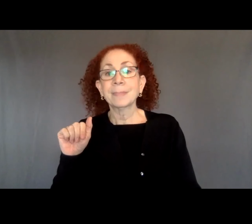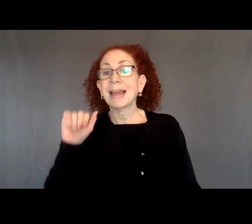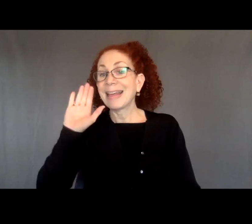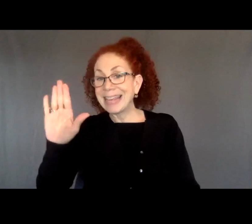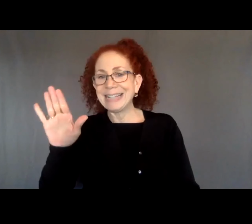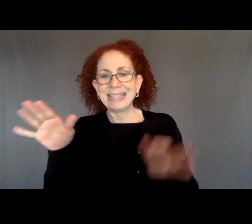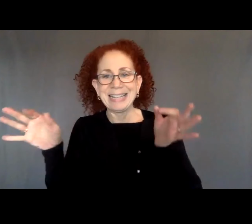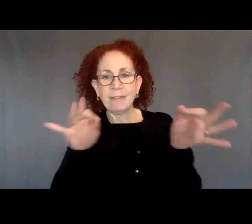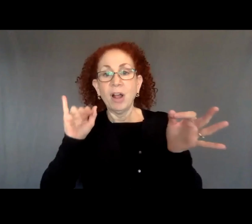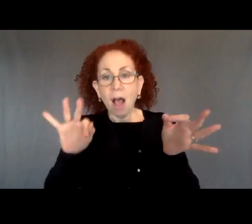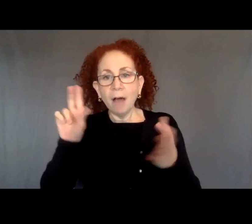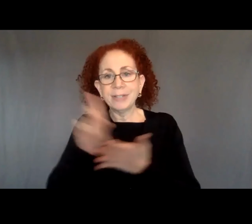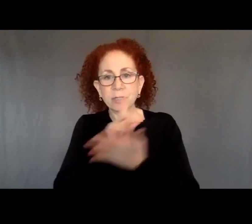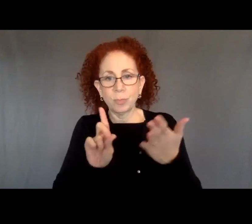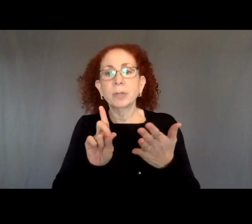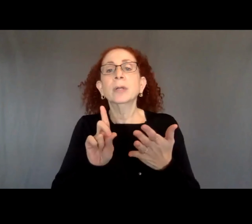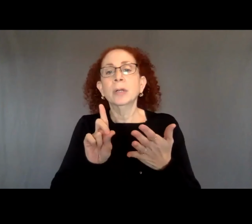definition of disability discrimination